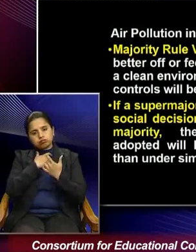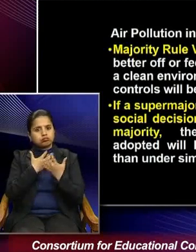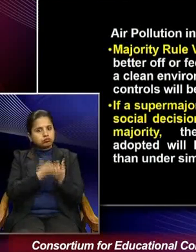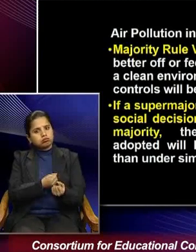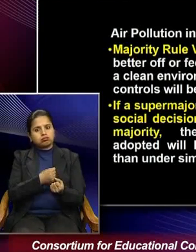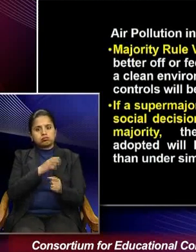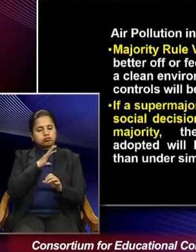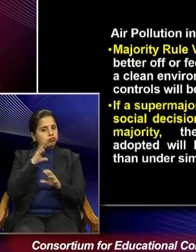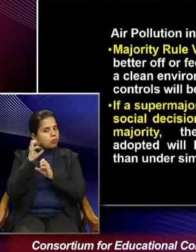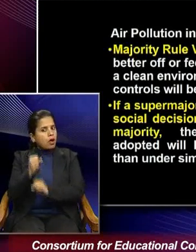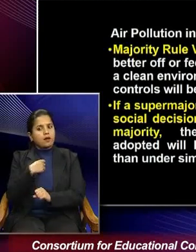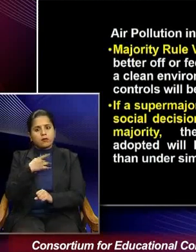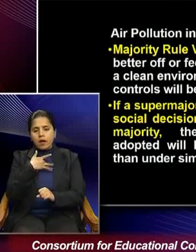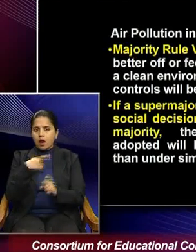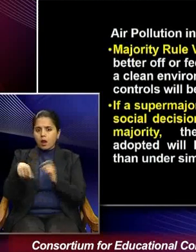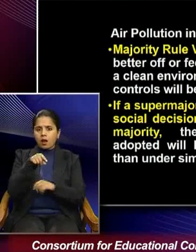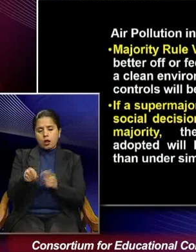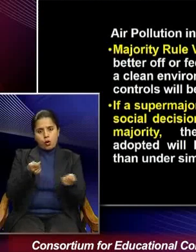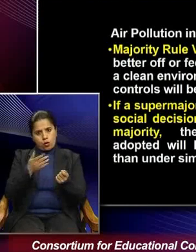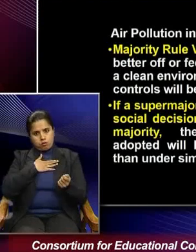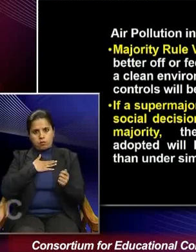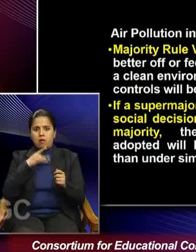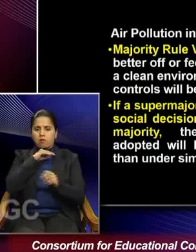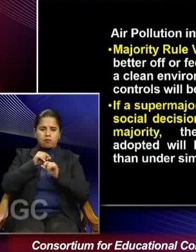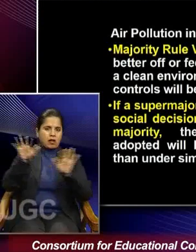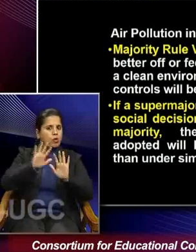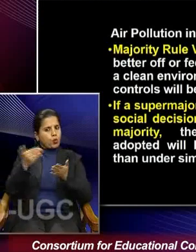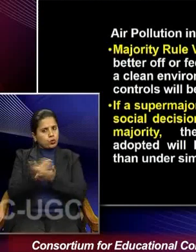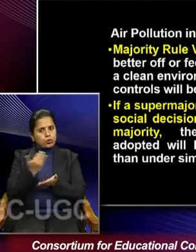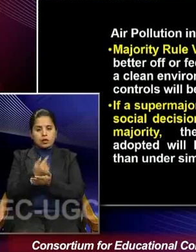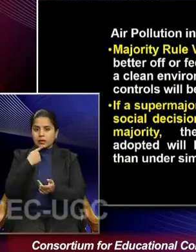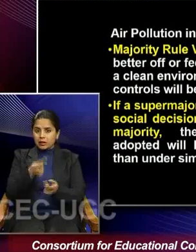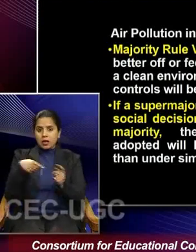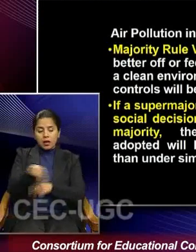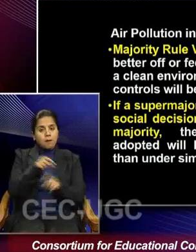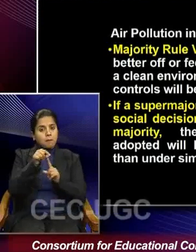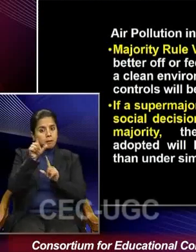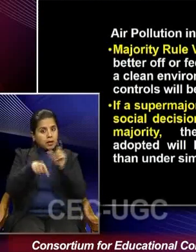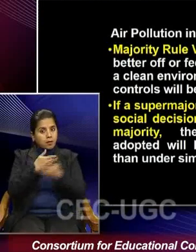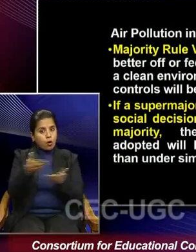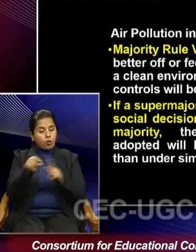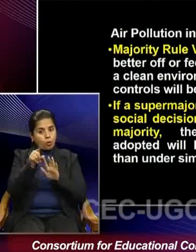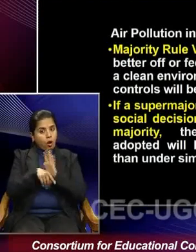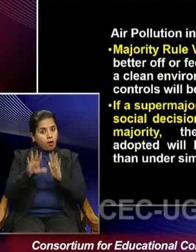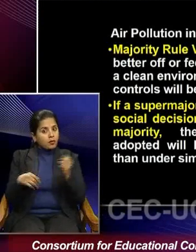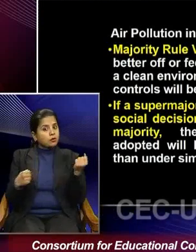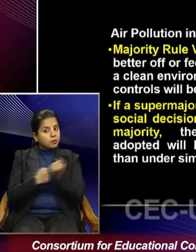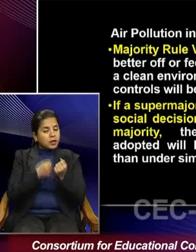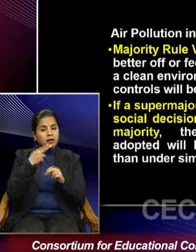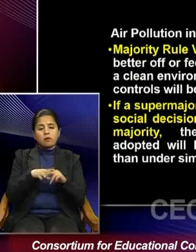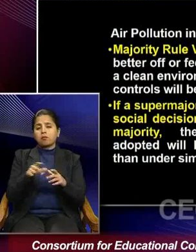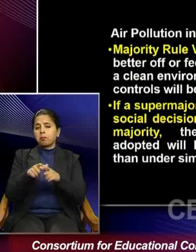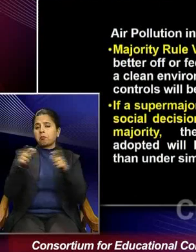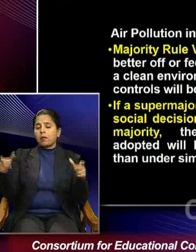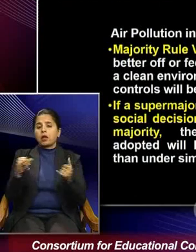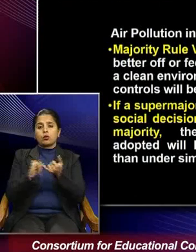for controlling the pollution and they support the public policy, then if a super majority